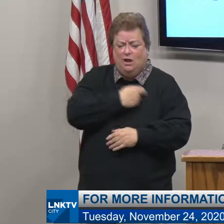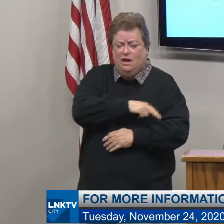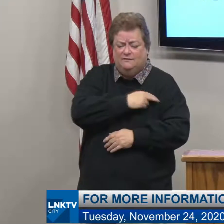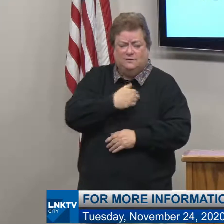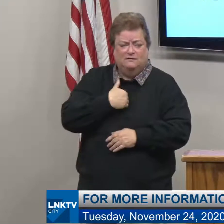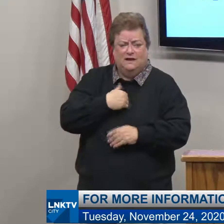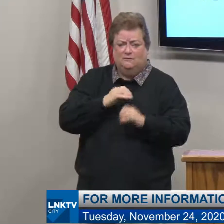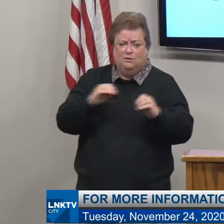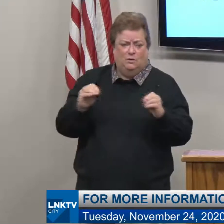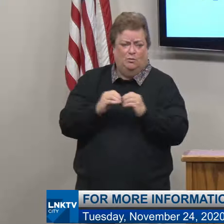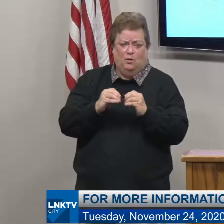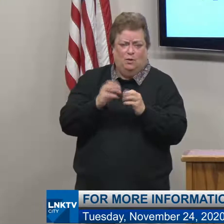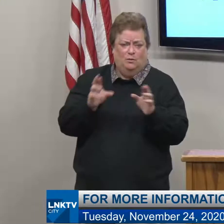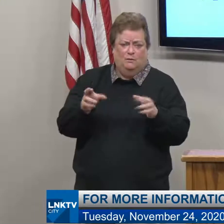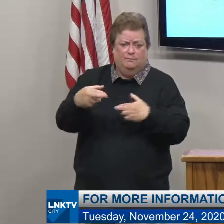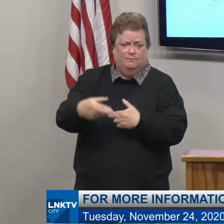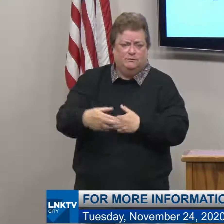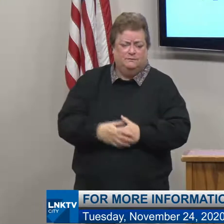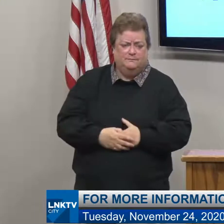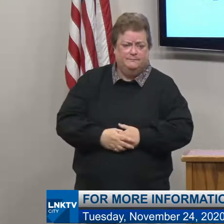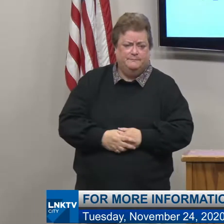room.